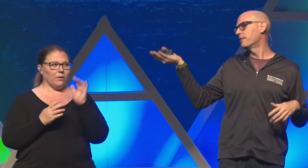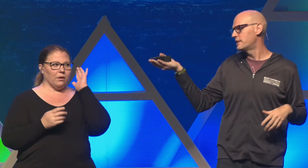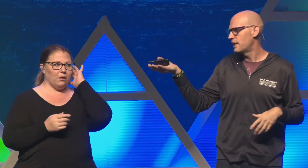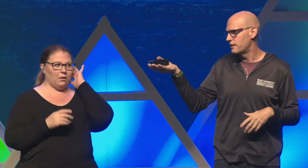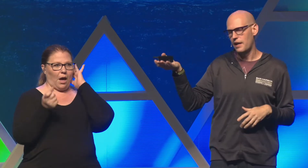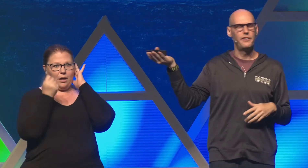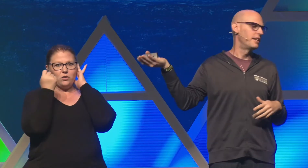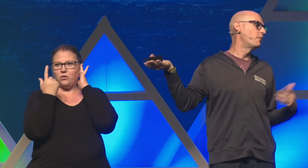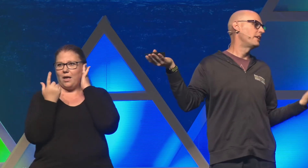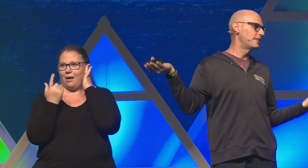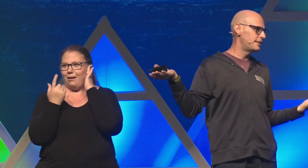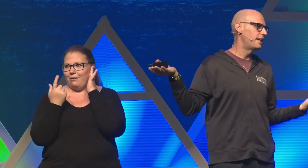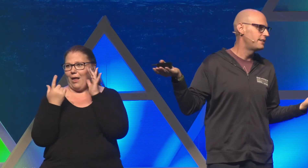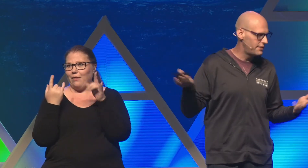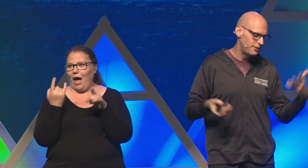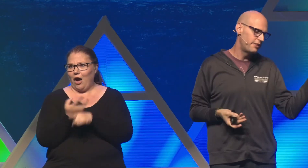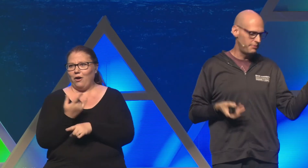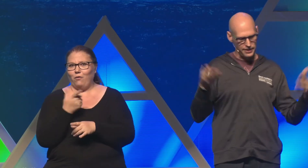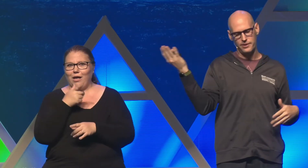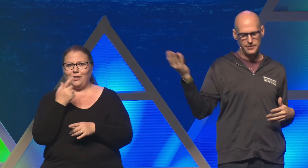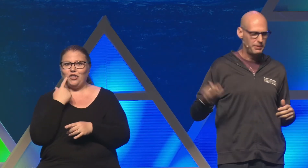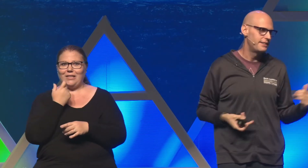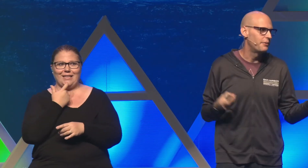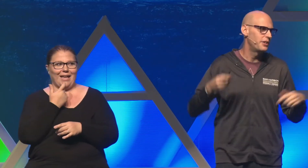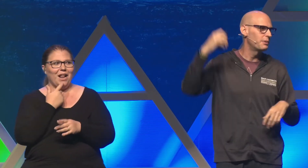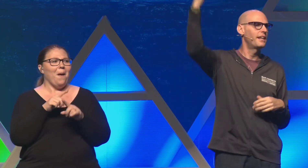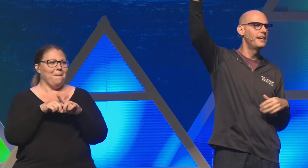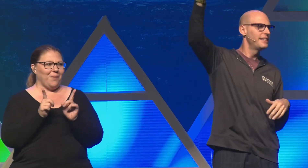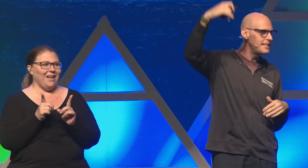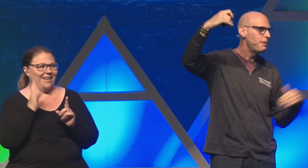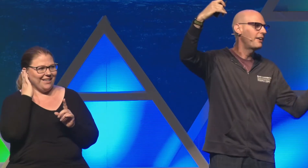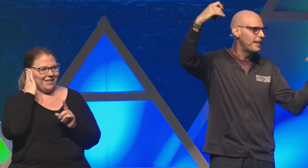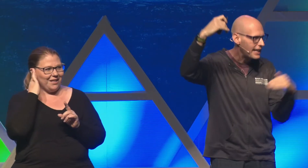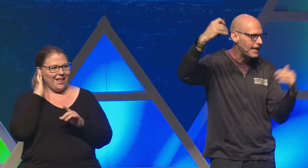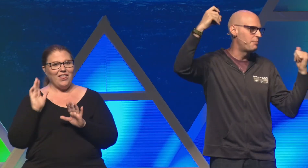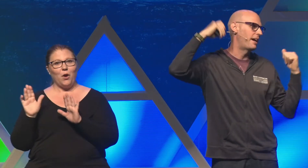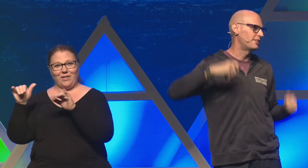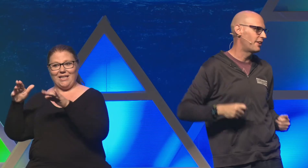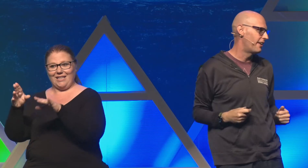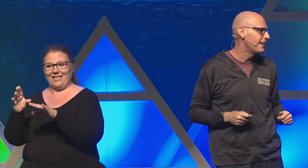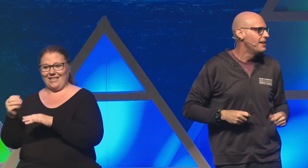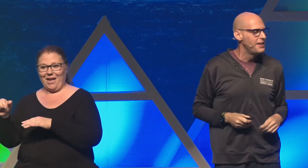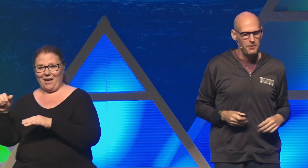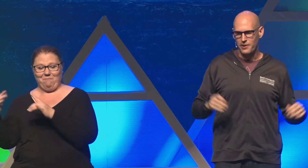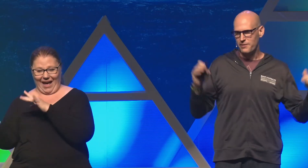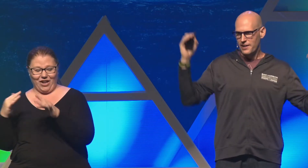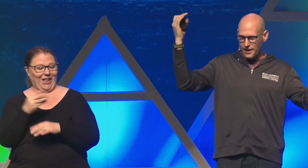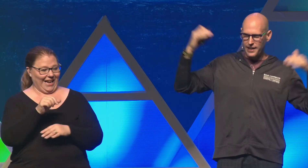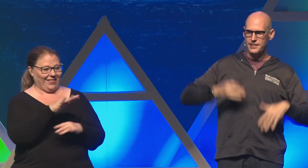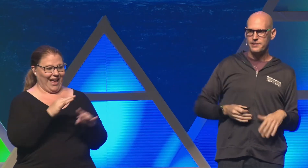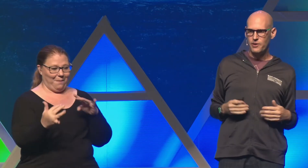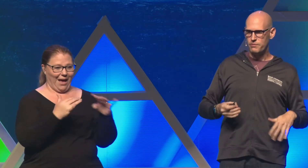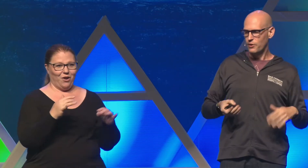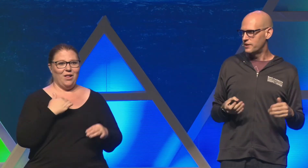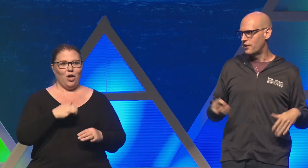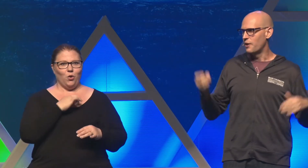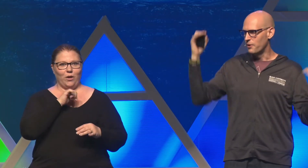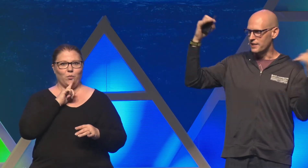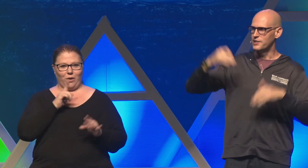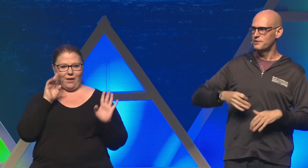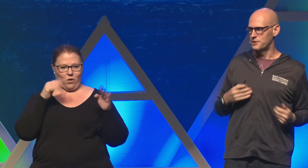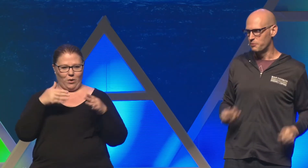I understand the irony of what I just said, too, that there was a sea battle and a land battle. Sorry, we are highly focused